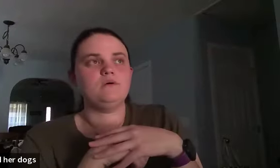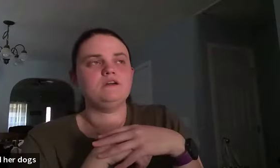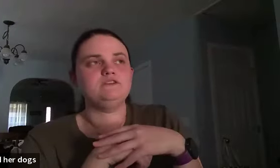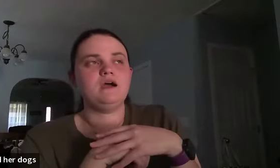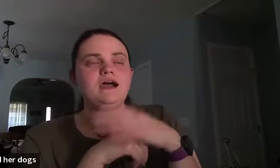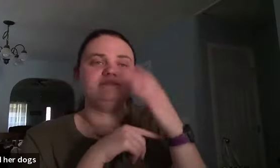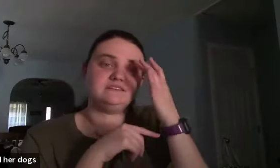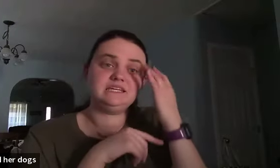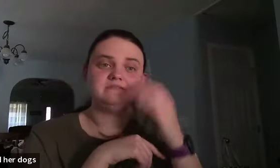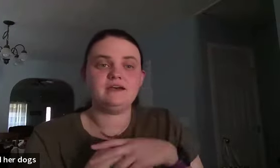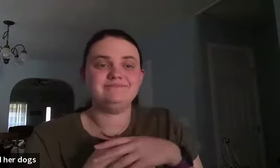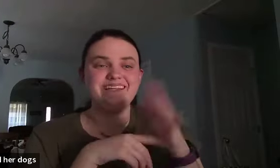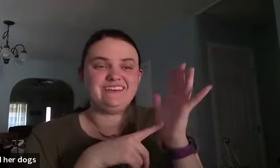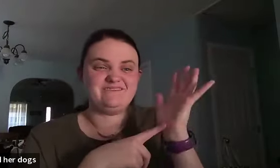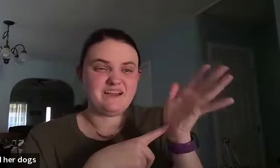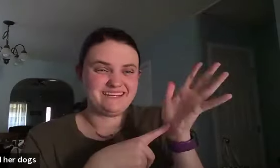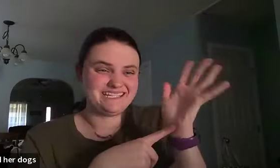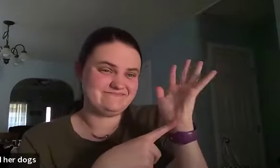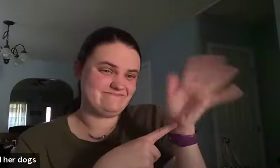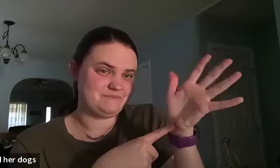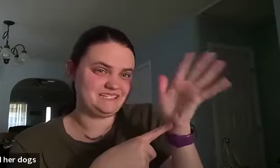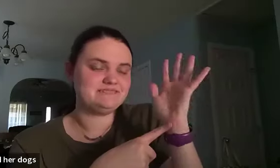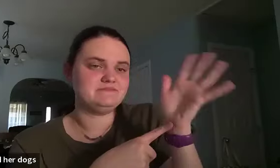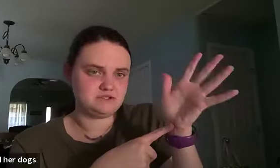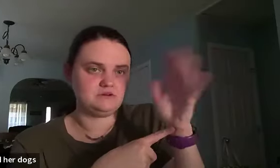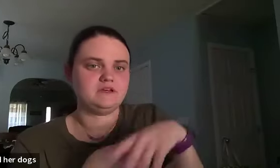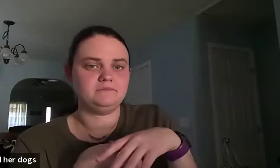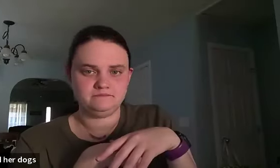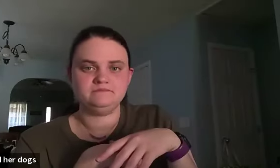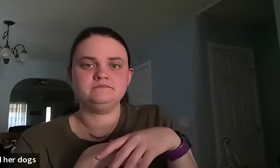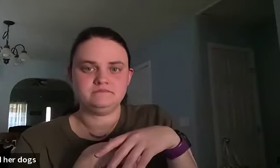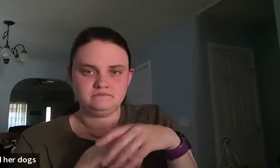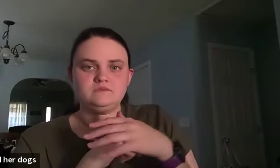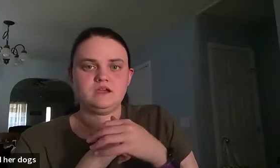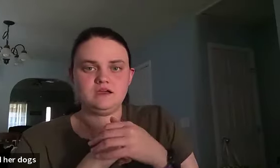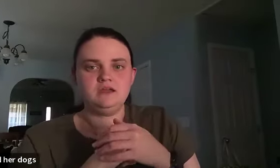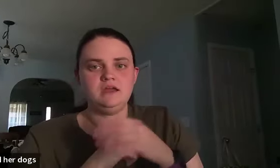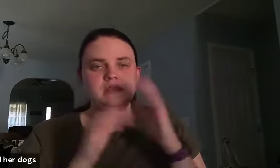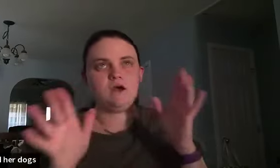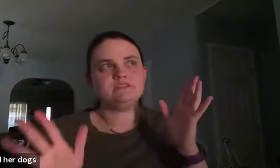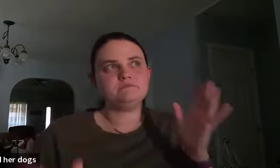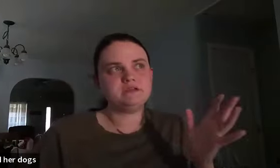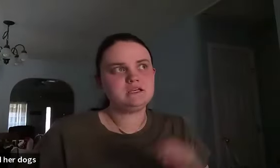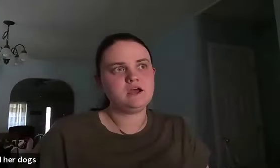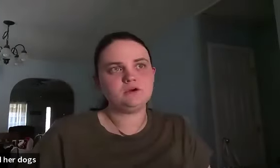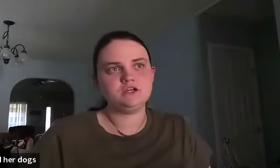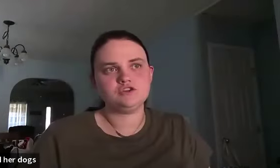Or if I have to leave, I'm leaving in 5 minutes, that sort of thing. Okay. Now, if it's a big number and you're